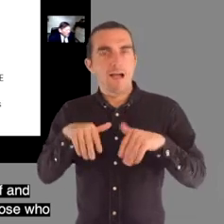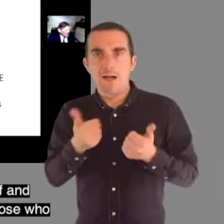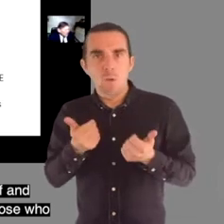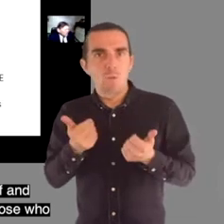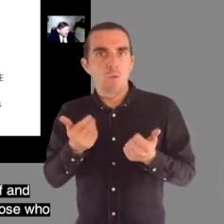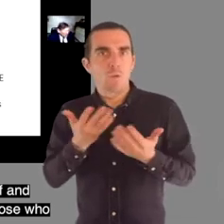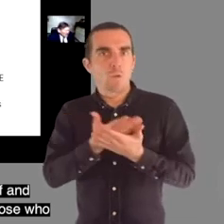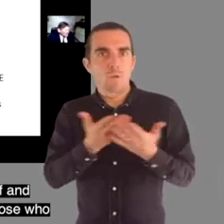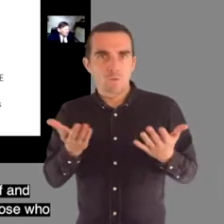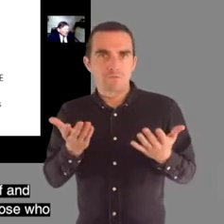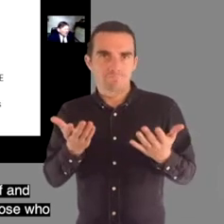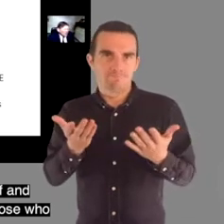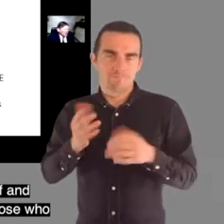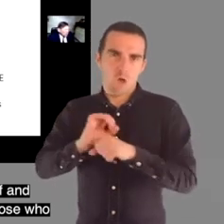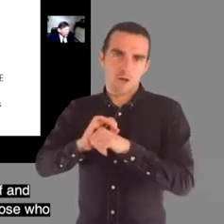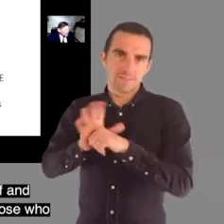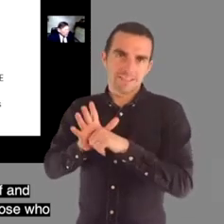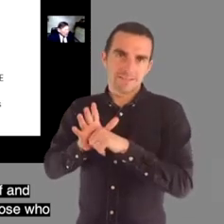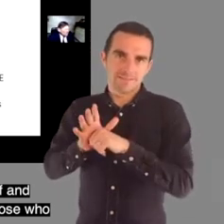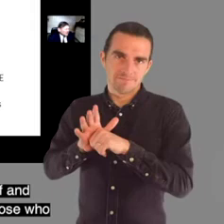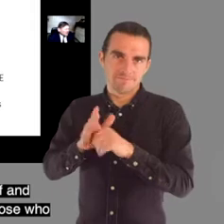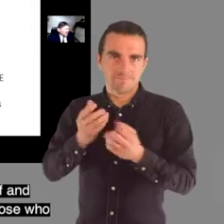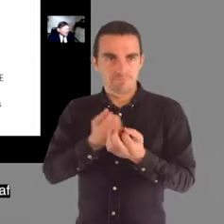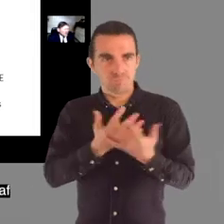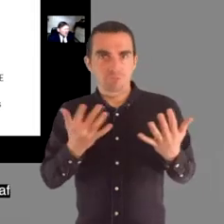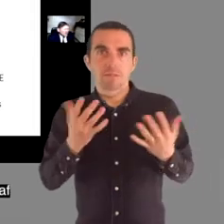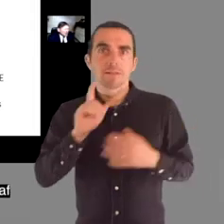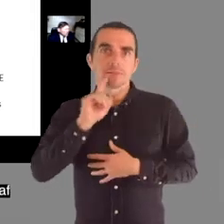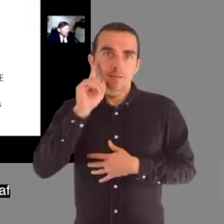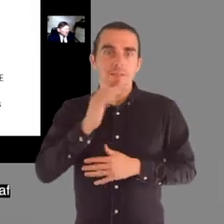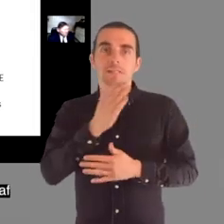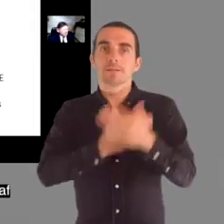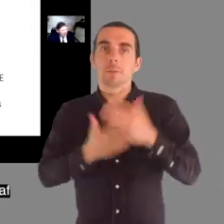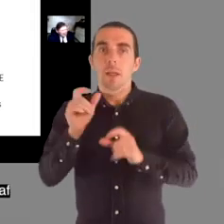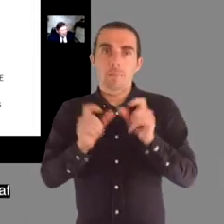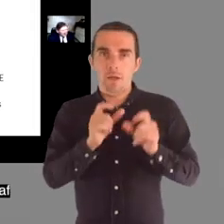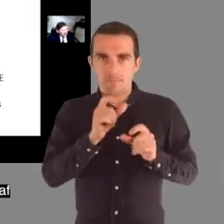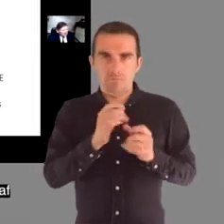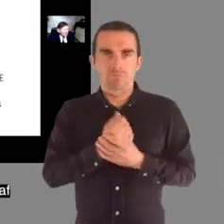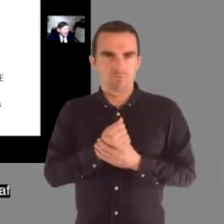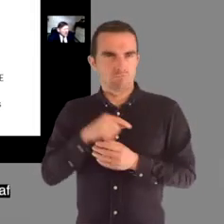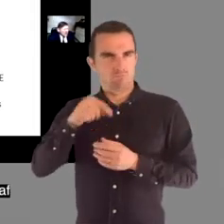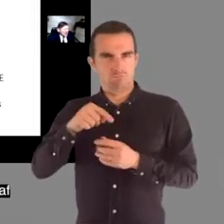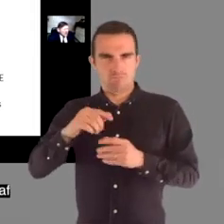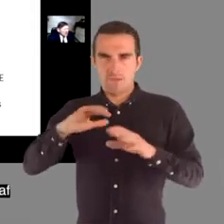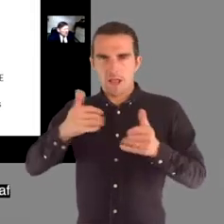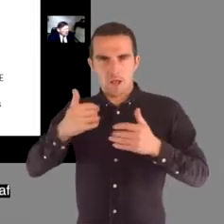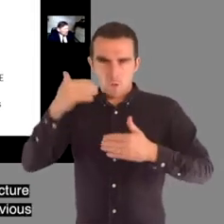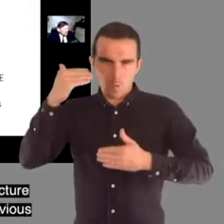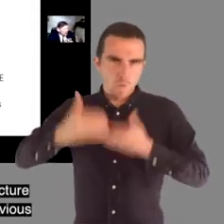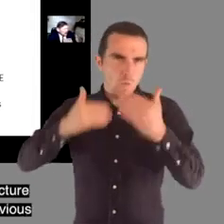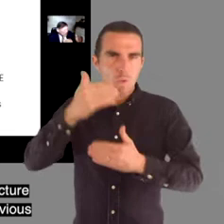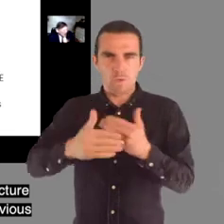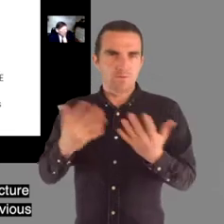people died from, of those who died from COVID were deaf and disabled people.